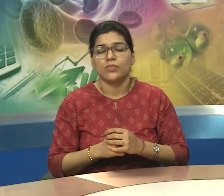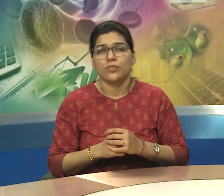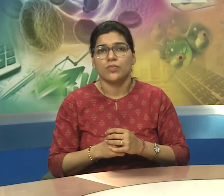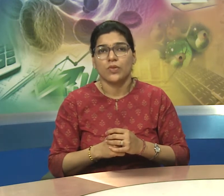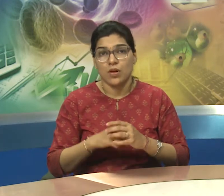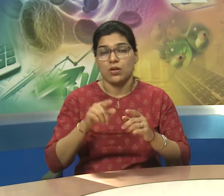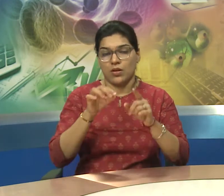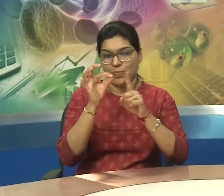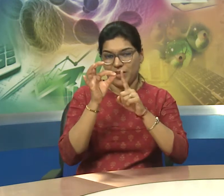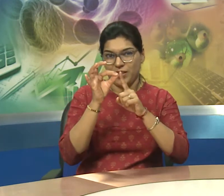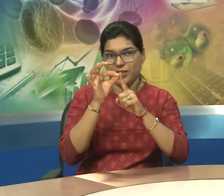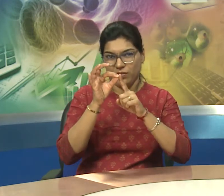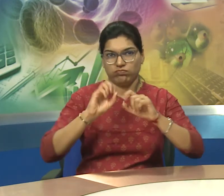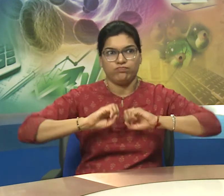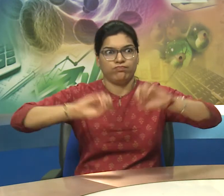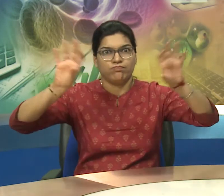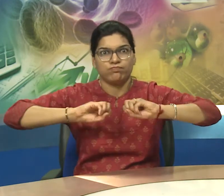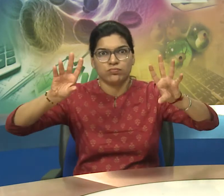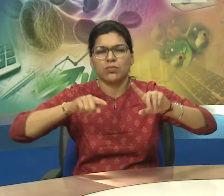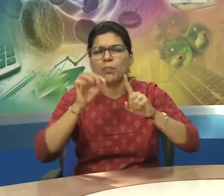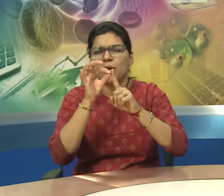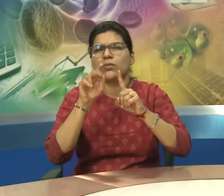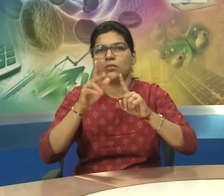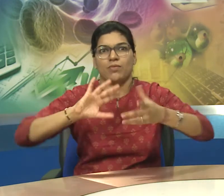As you can see here in a picture,